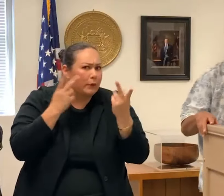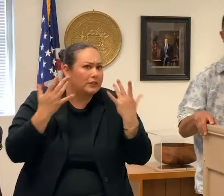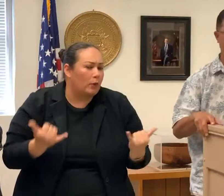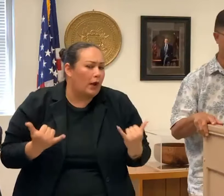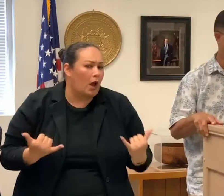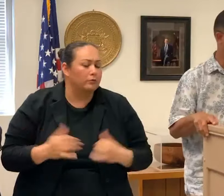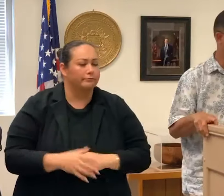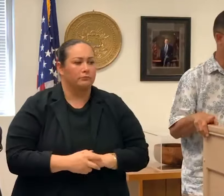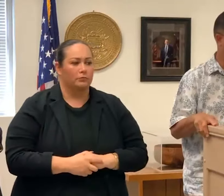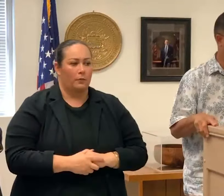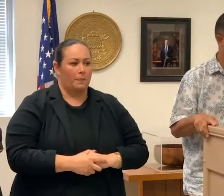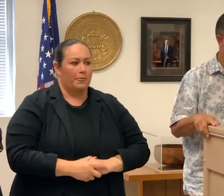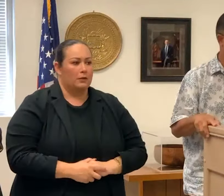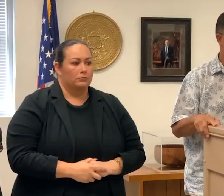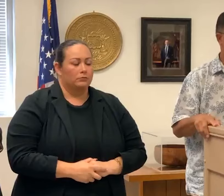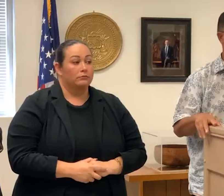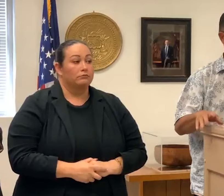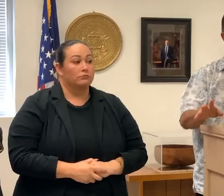Thank you, Debbie.